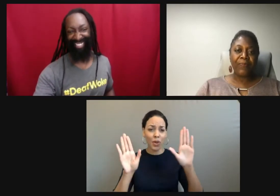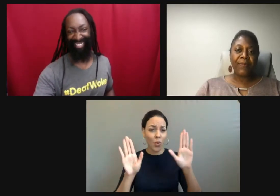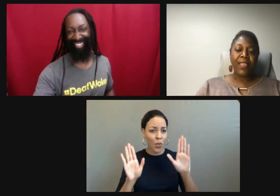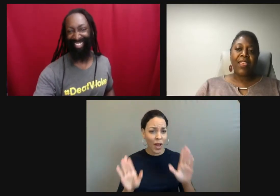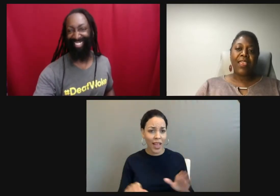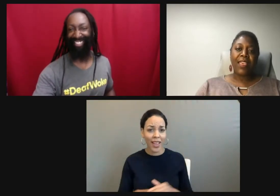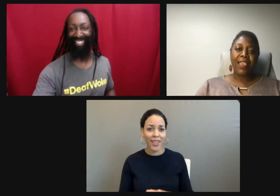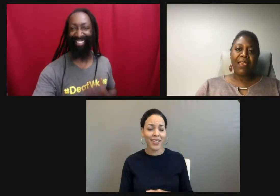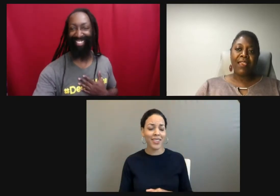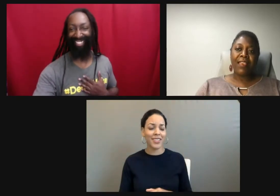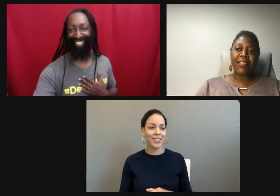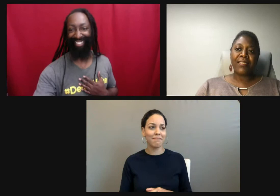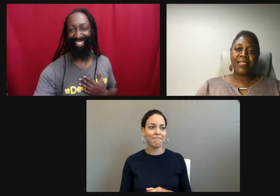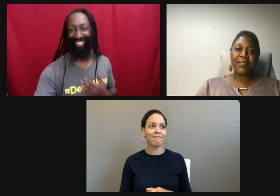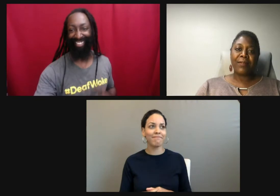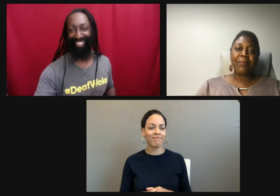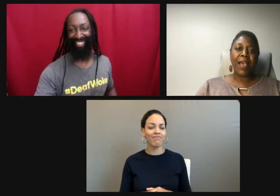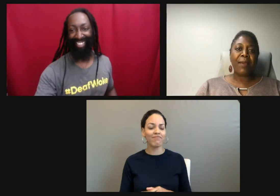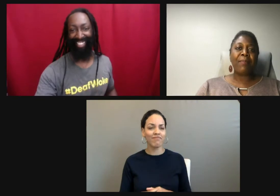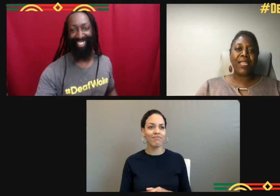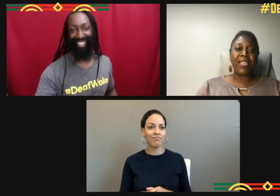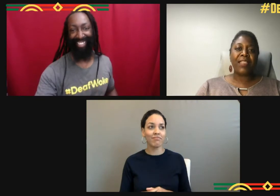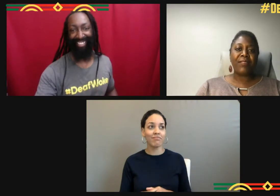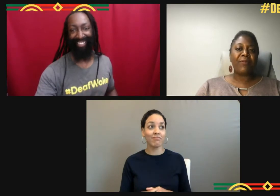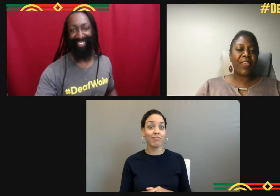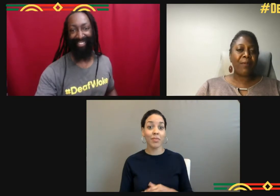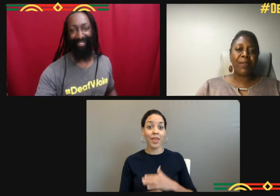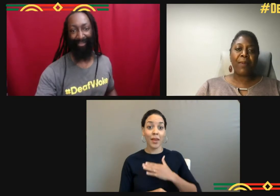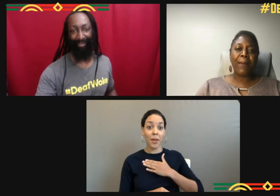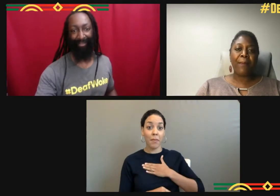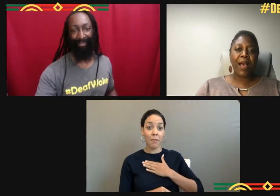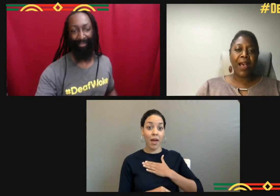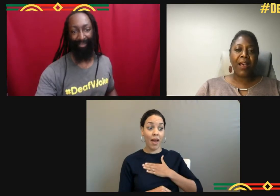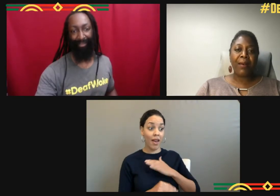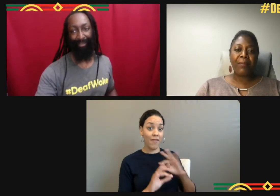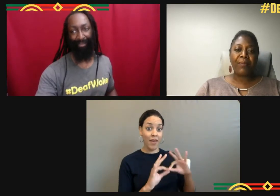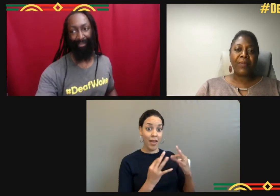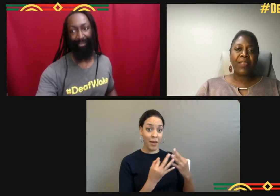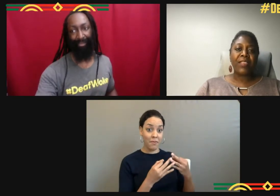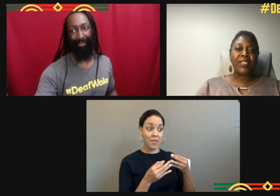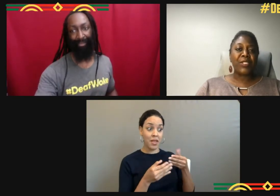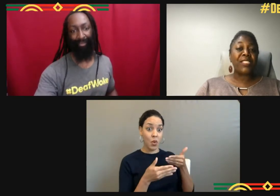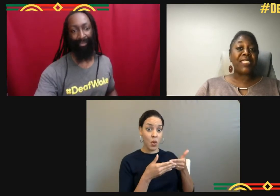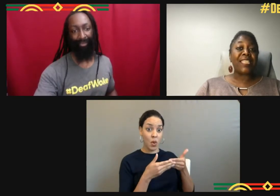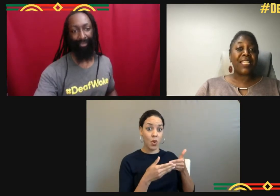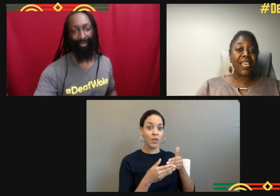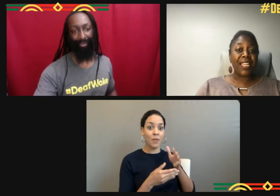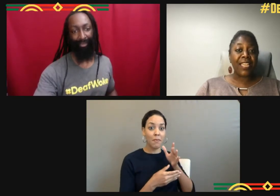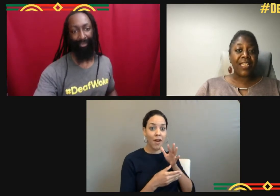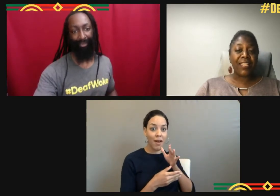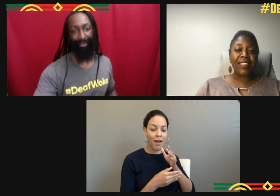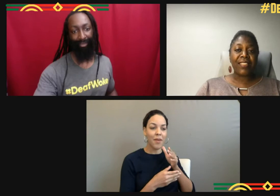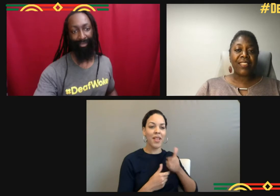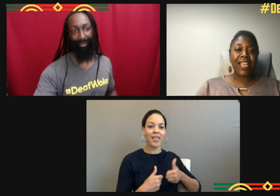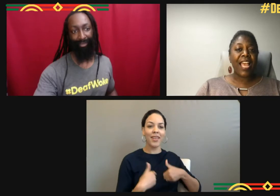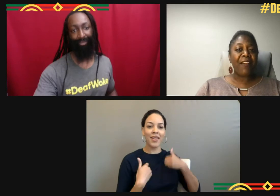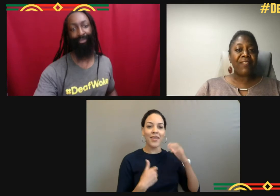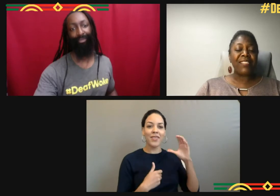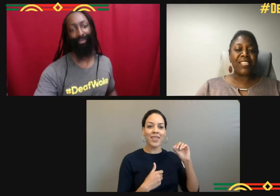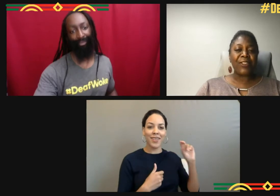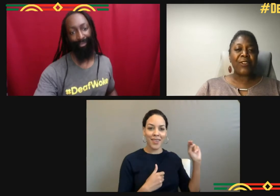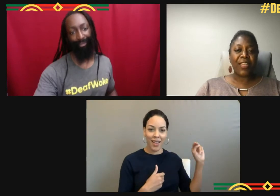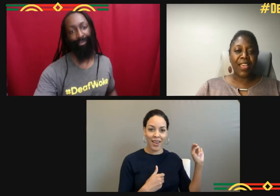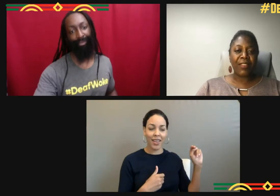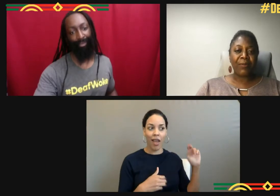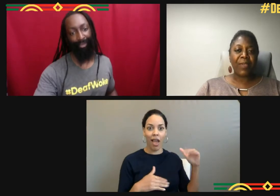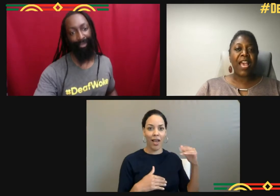well. And my immediate family, my mom, she's in Connecticut. I